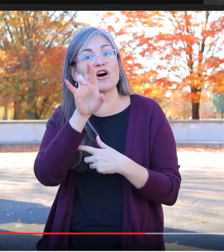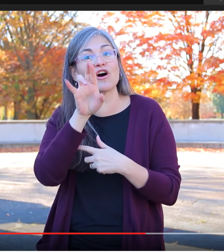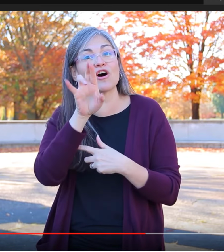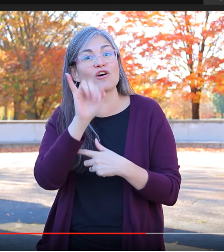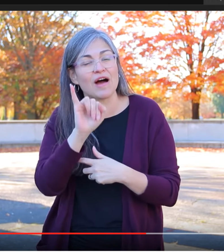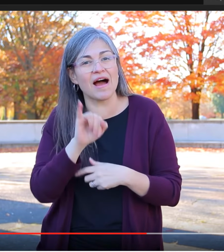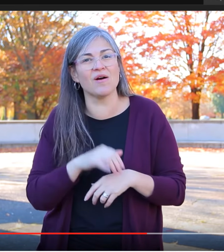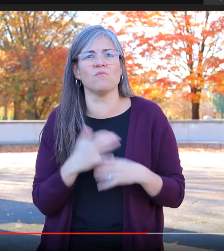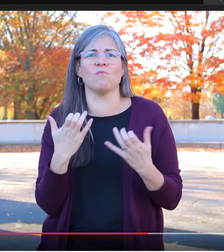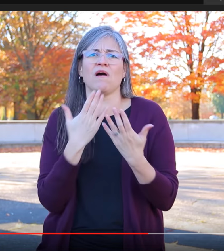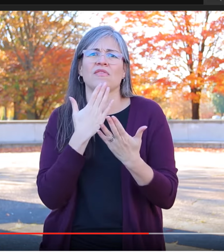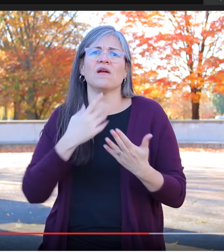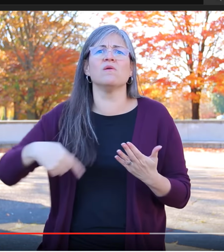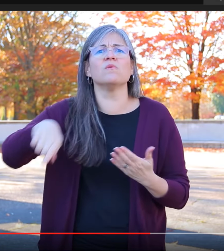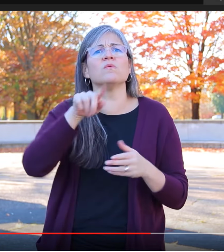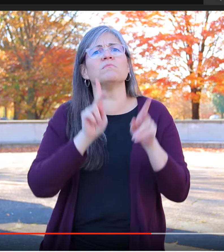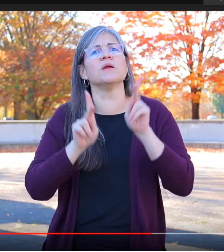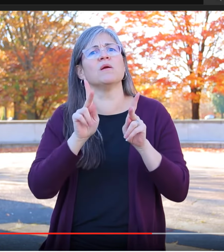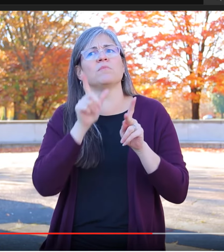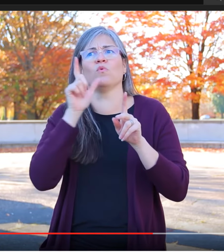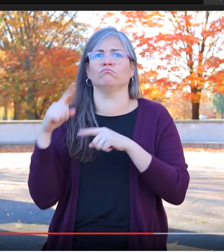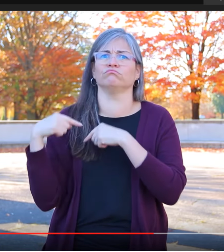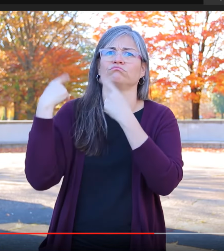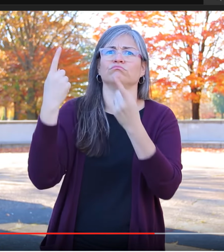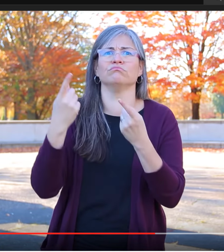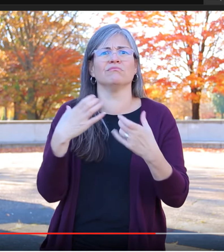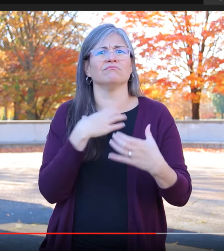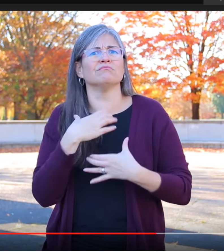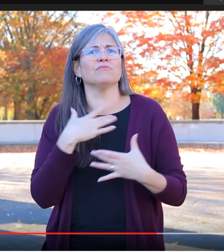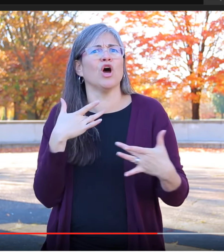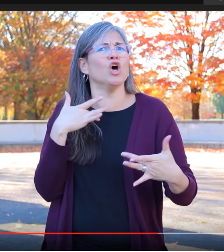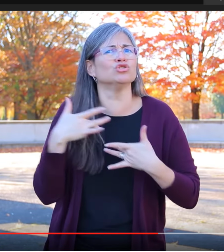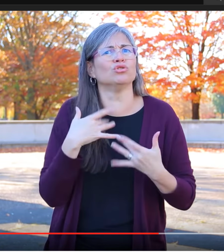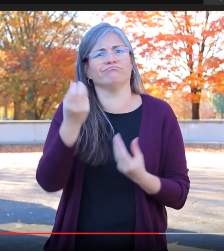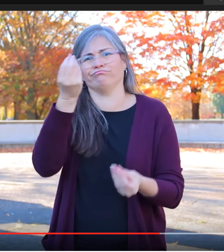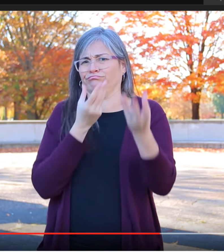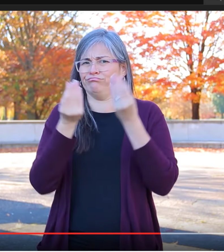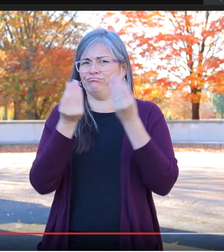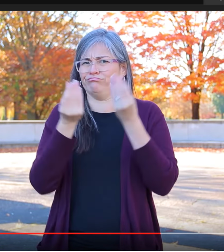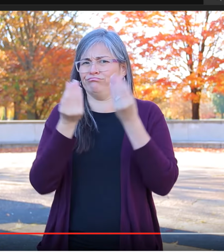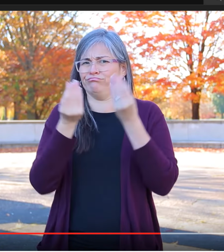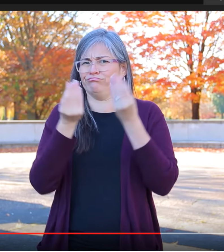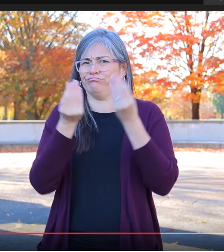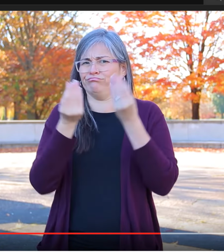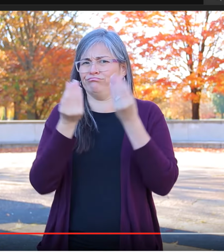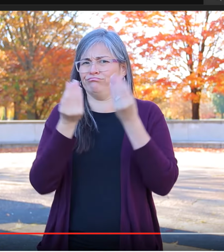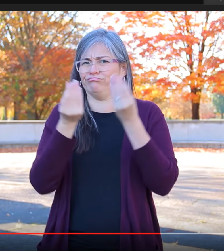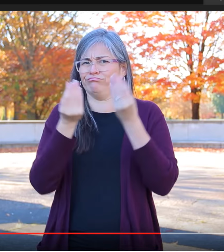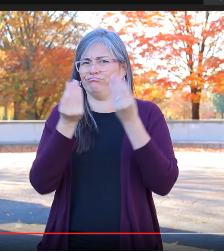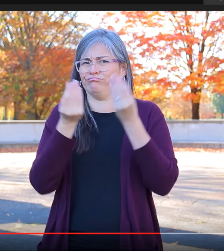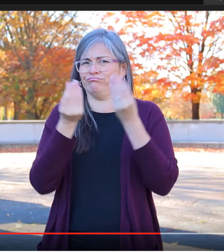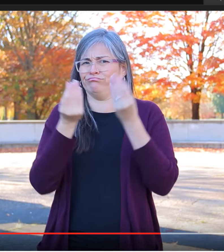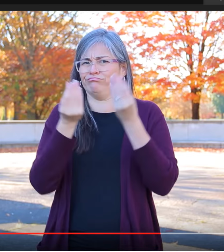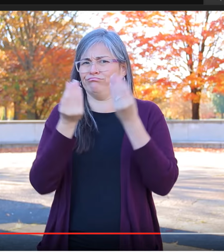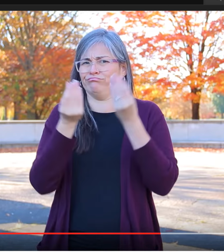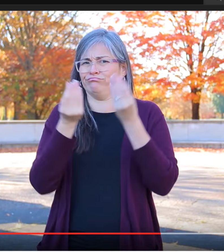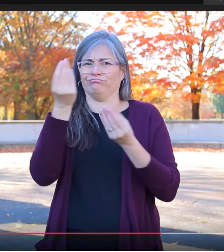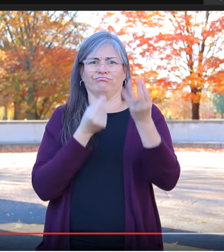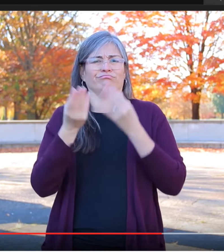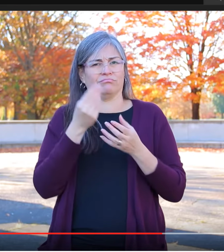Second, VRI. Want to thank you people who up until now complain, concern. Let us